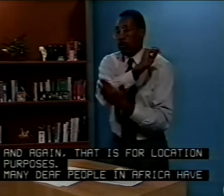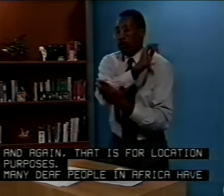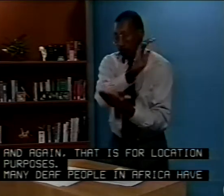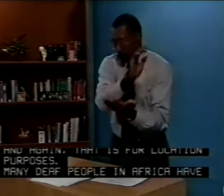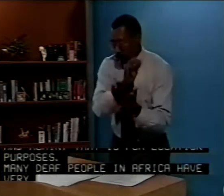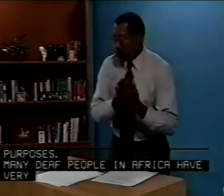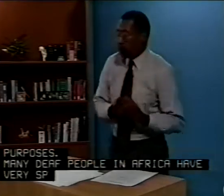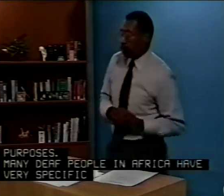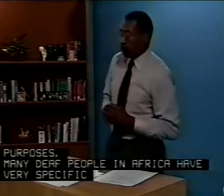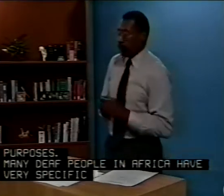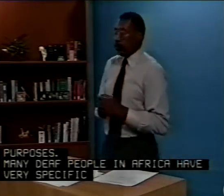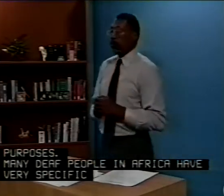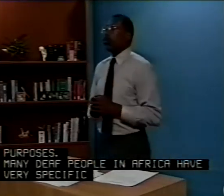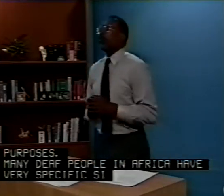are indigenous to their own country.